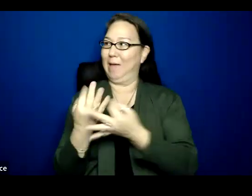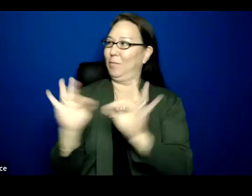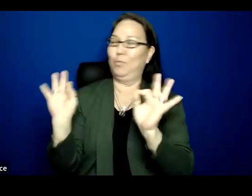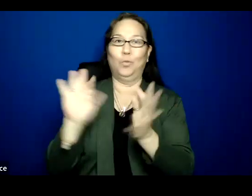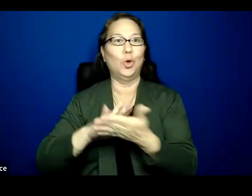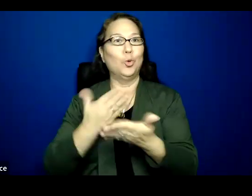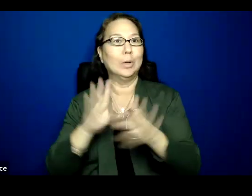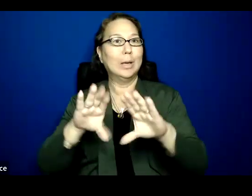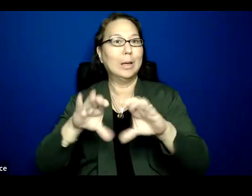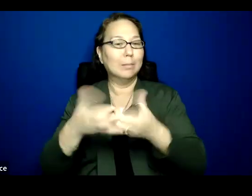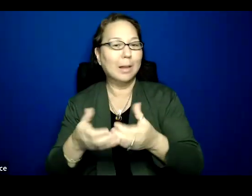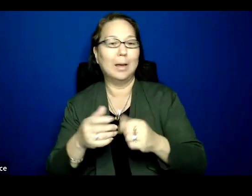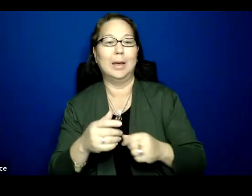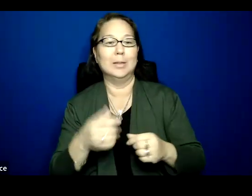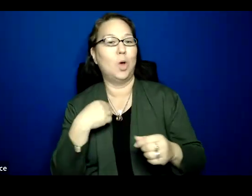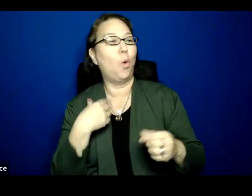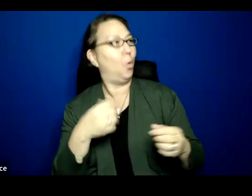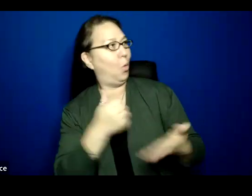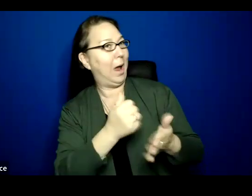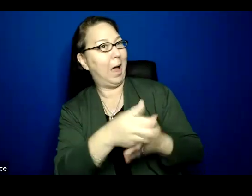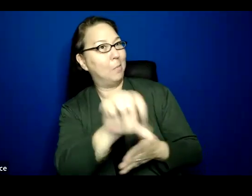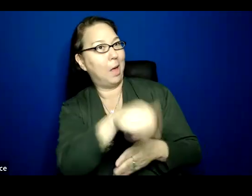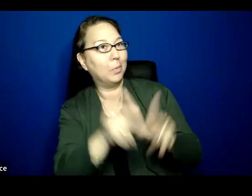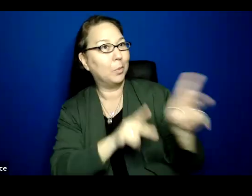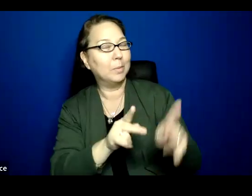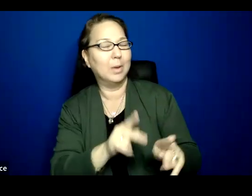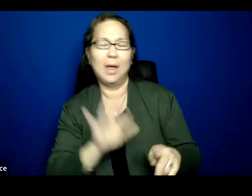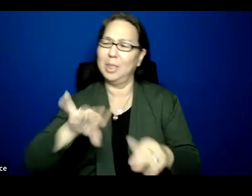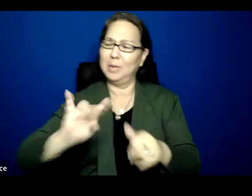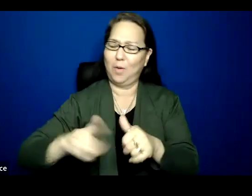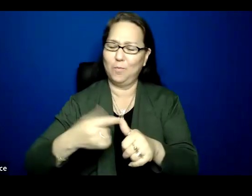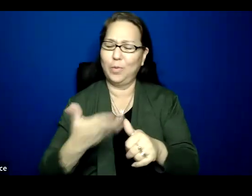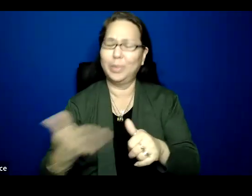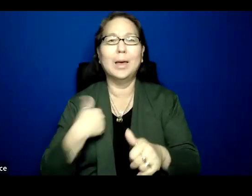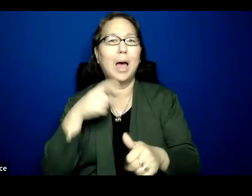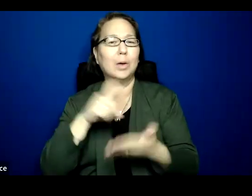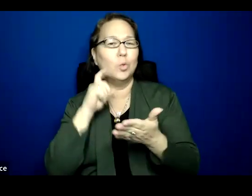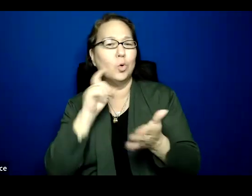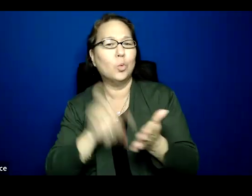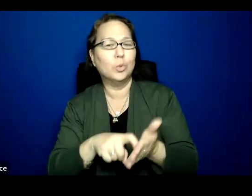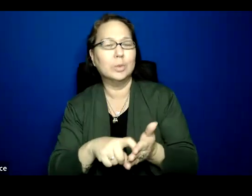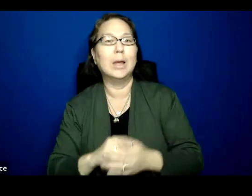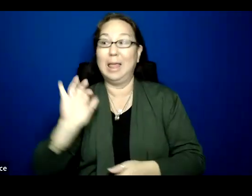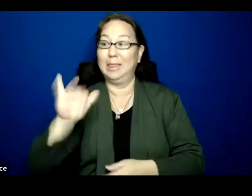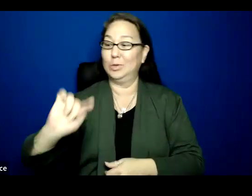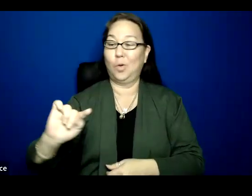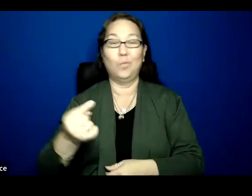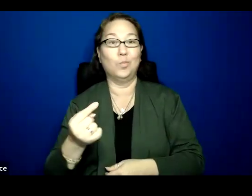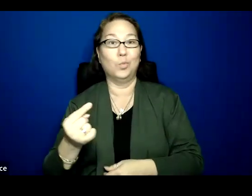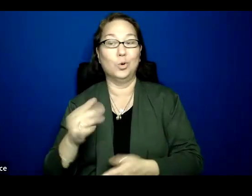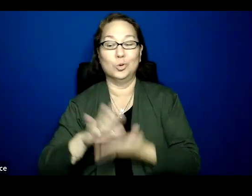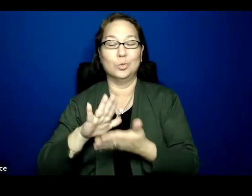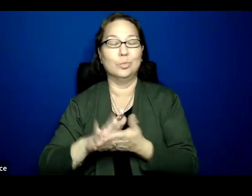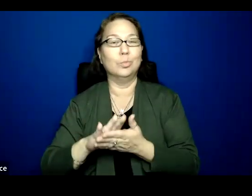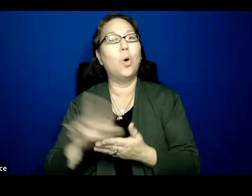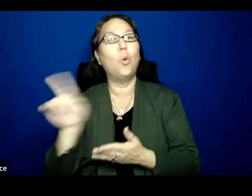people. At Cash, that was the first thing I noticed. This was also the first school where teachers truly care